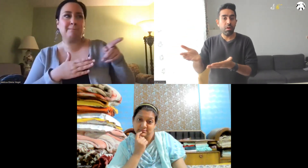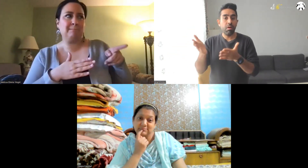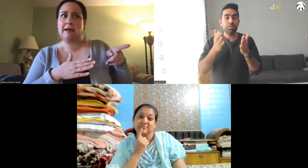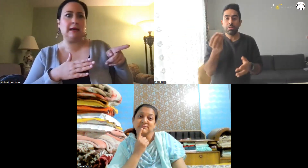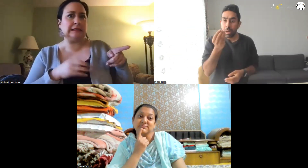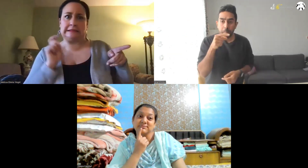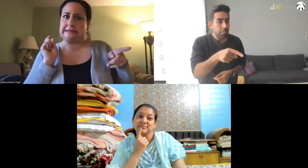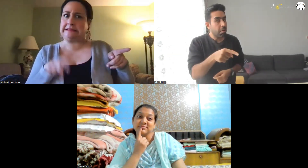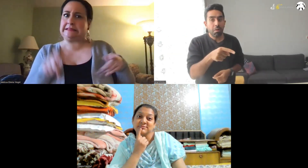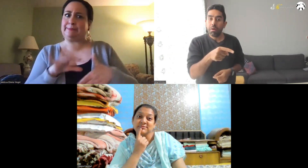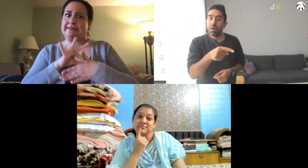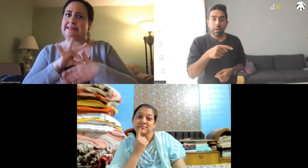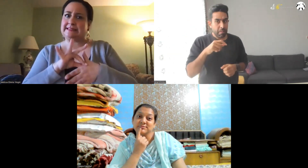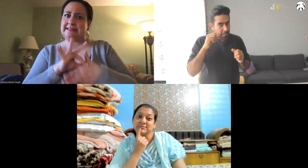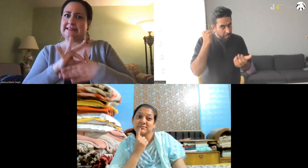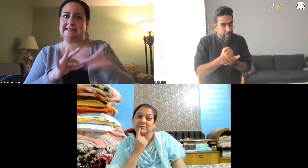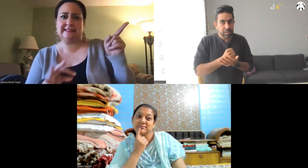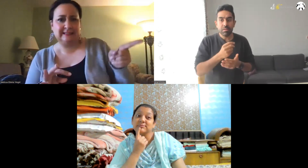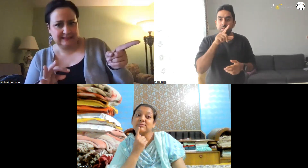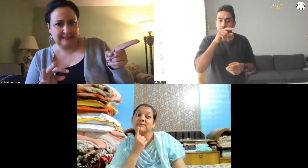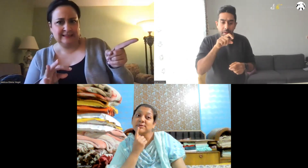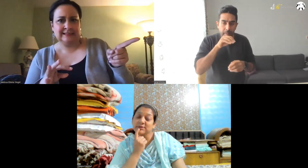if you eat only vegetarian food,